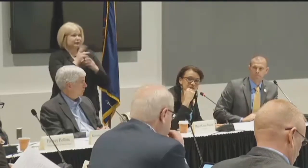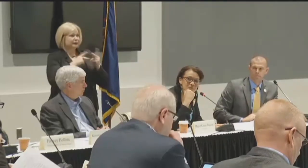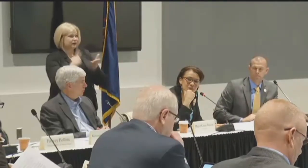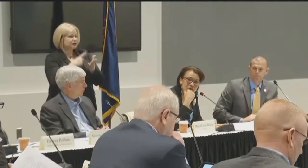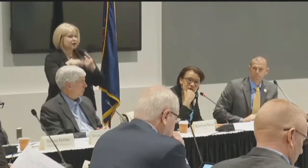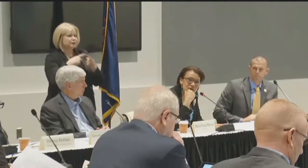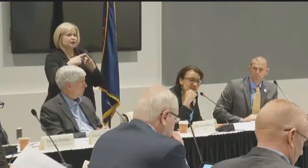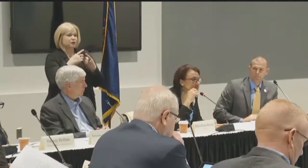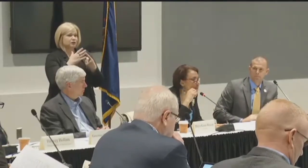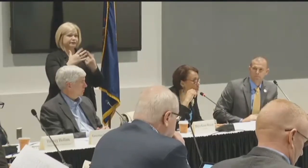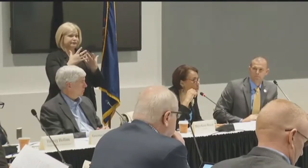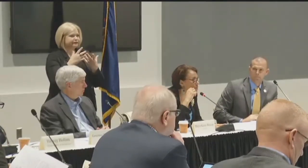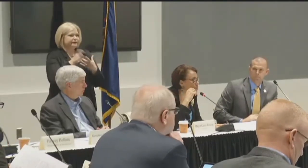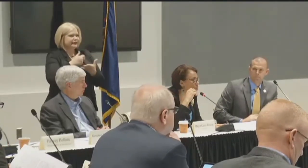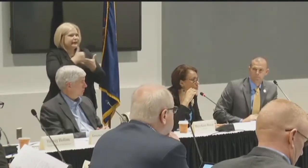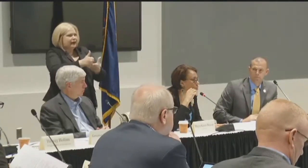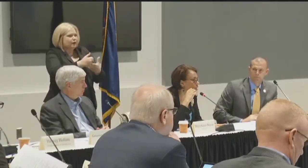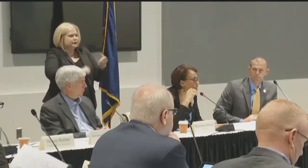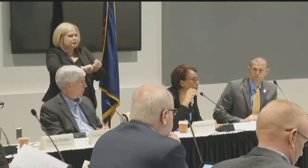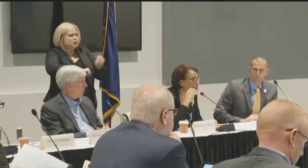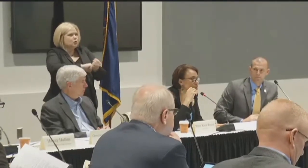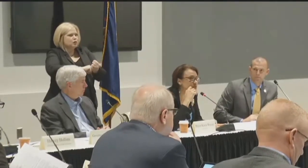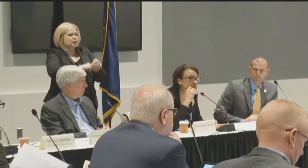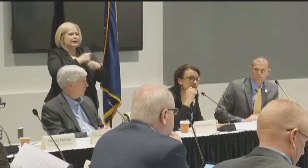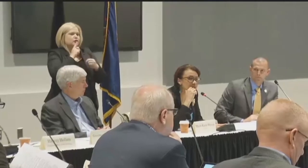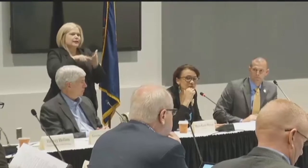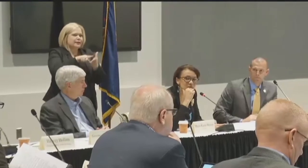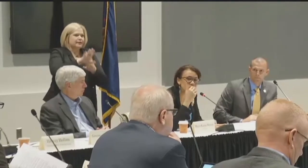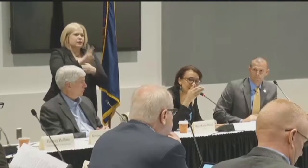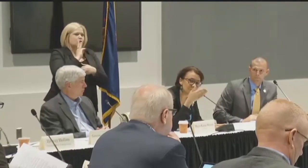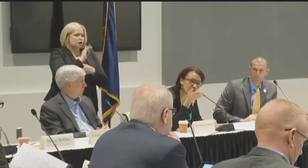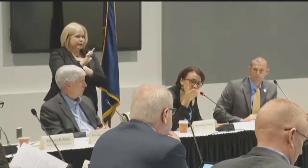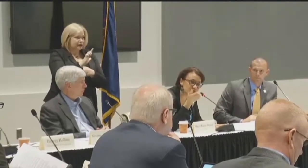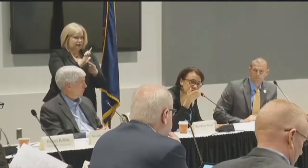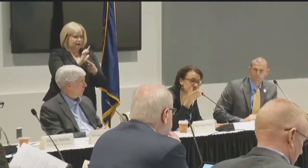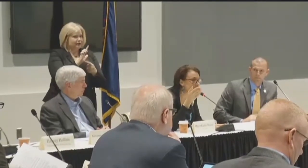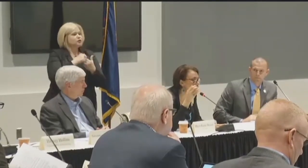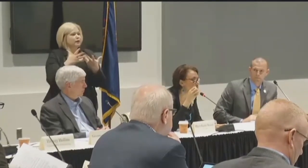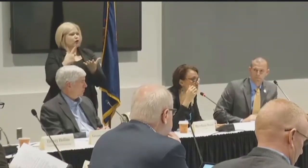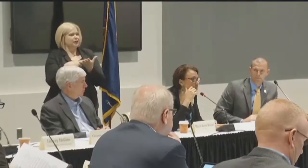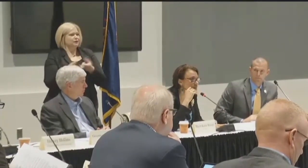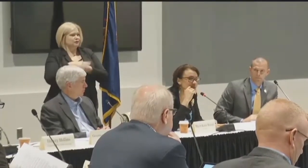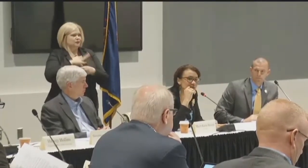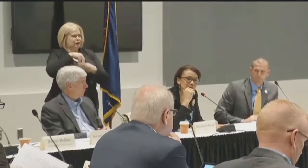about is needing help and support with making their water bill payments, and that part is covered in